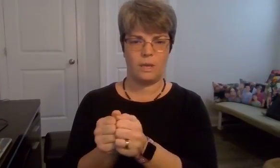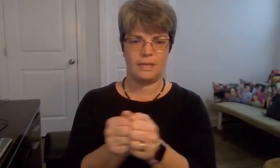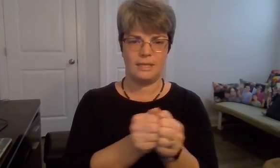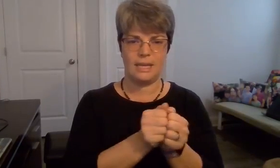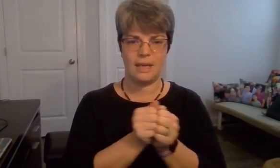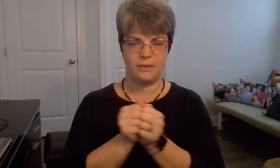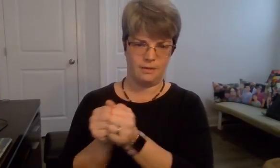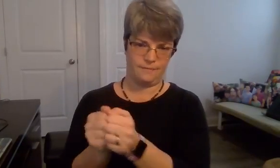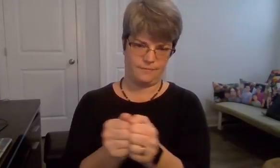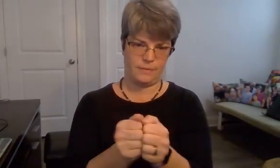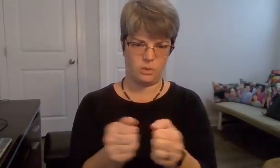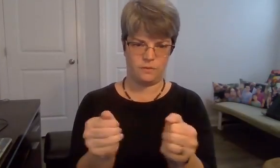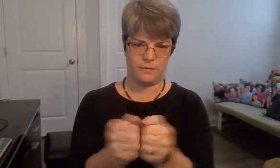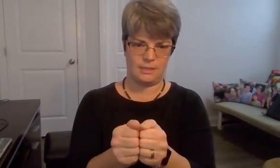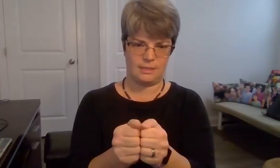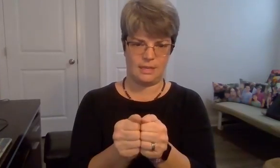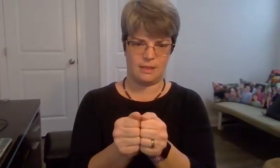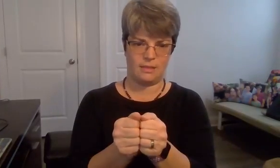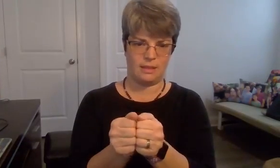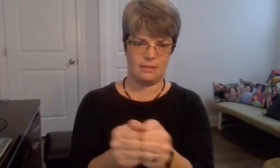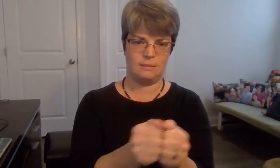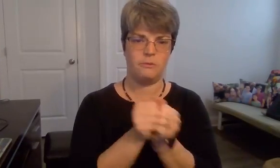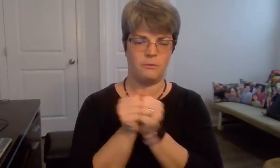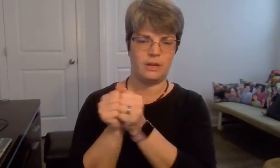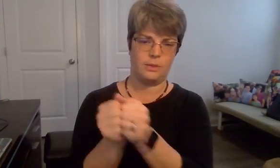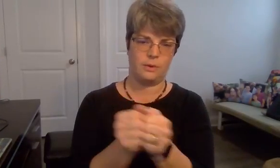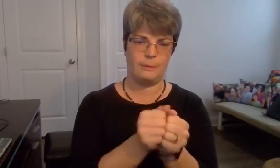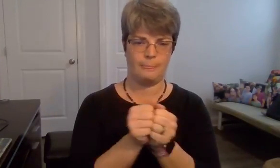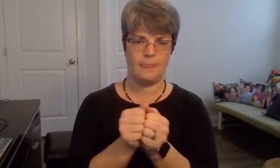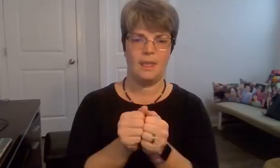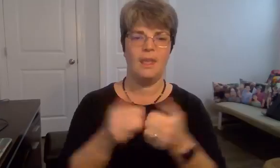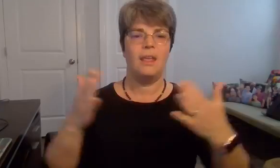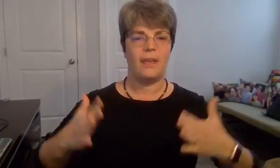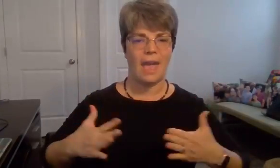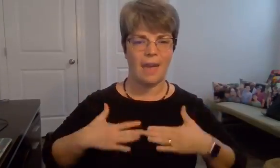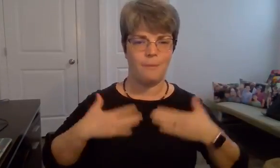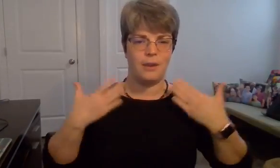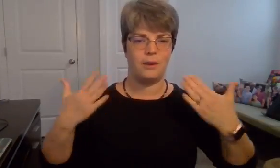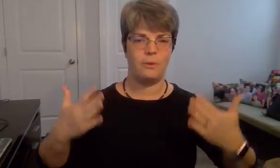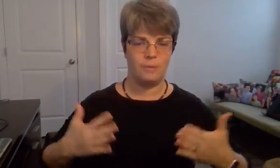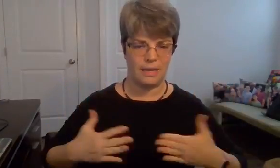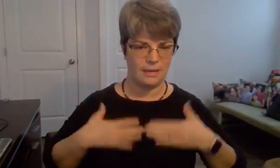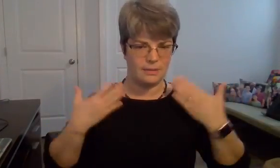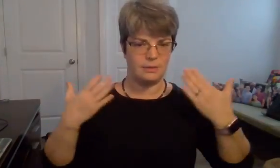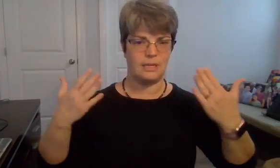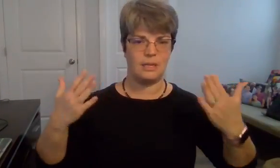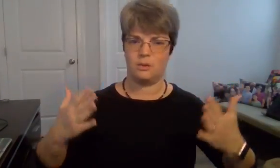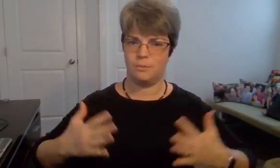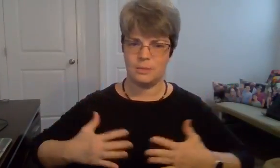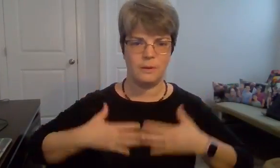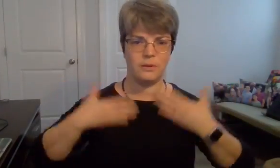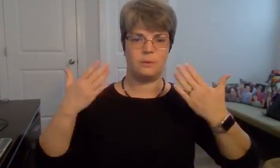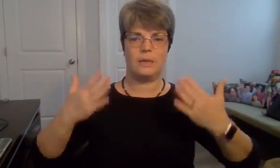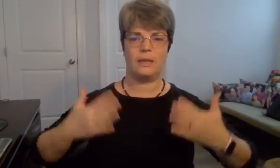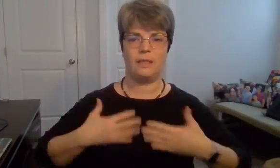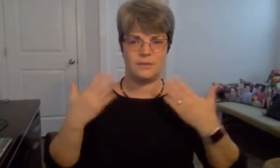get together, put your fists together like this and move around in a circle. The happier we'll be. So it's like your spirits are being lifted.